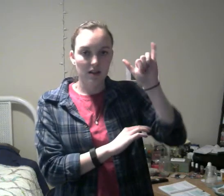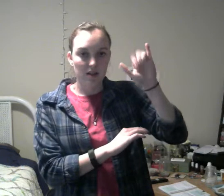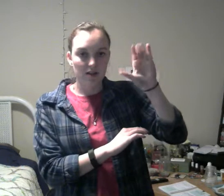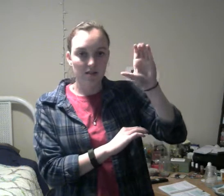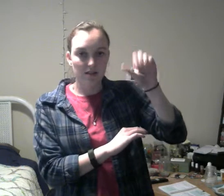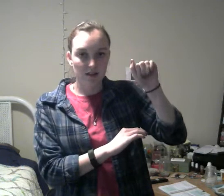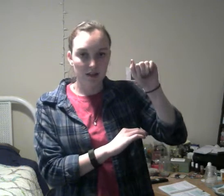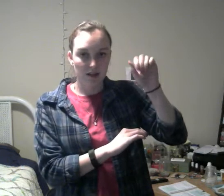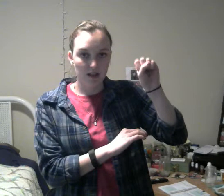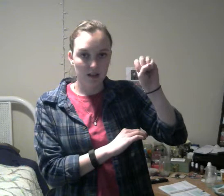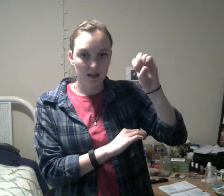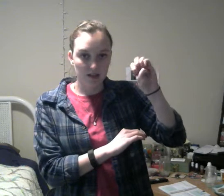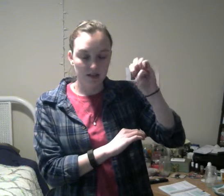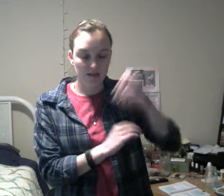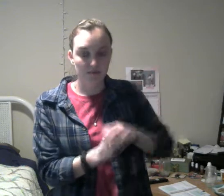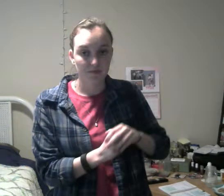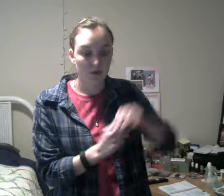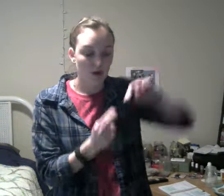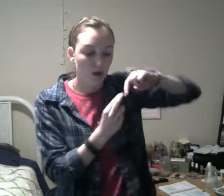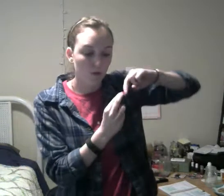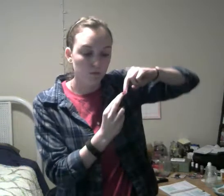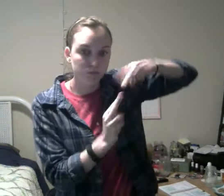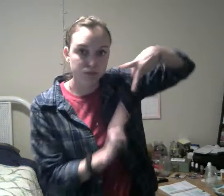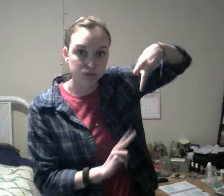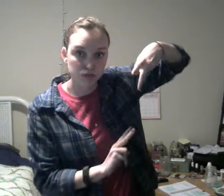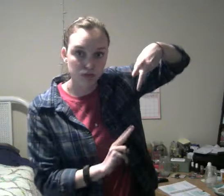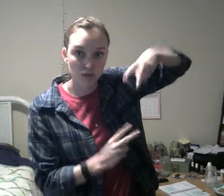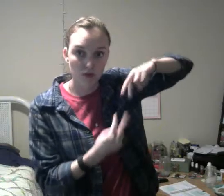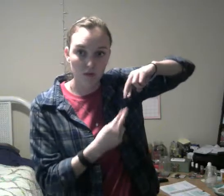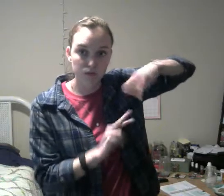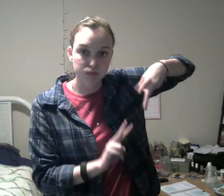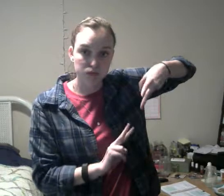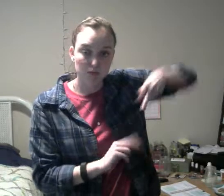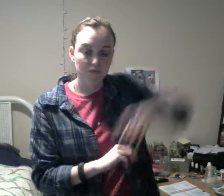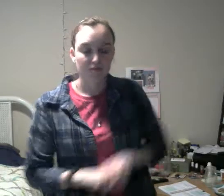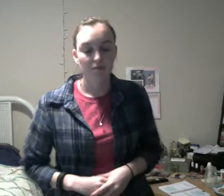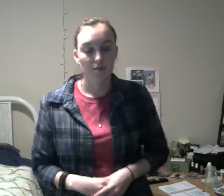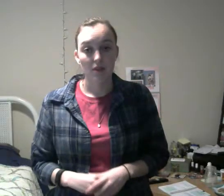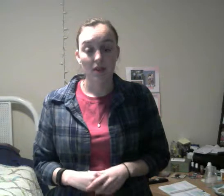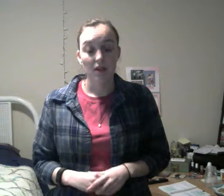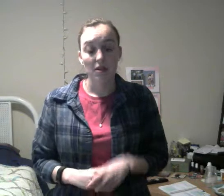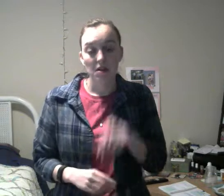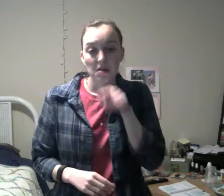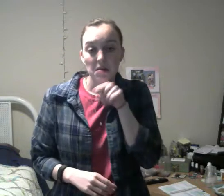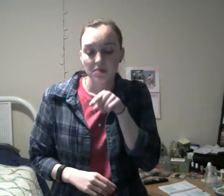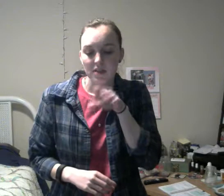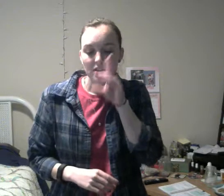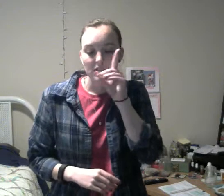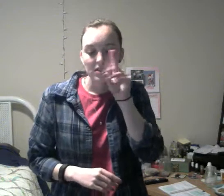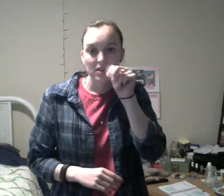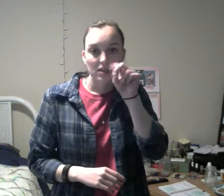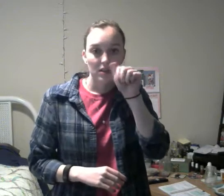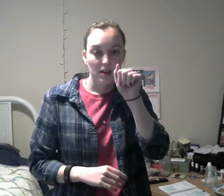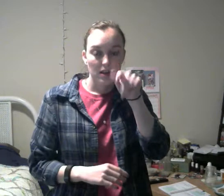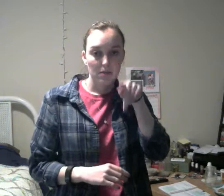binding proteins that hold it in shape, but the big show is going to be this thing right here. It's called DNA polymerase. So what's DNA polymerase going to do? It's going to